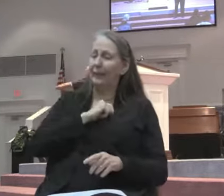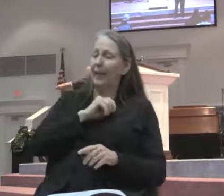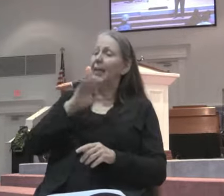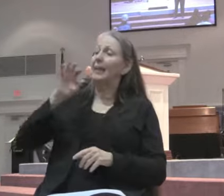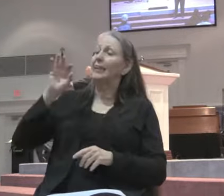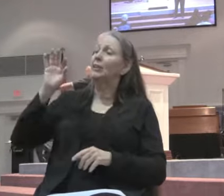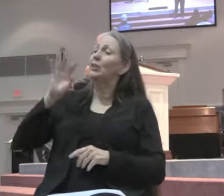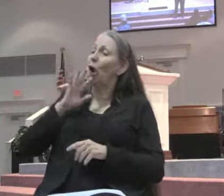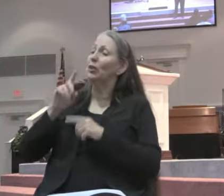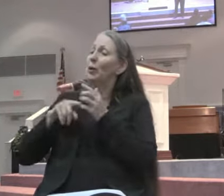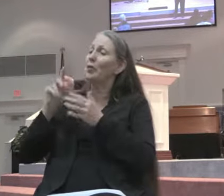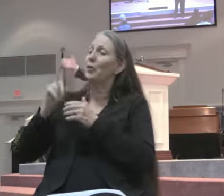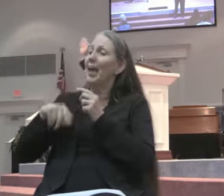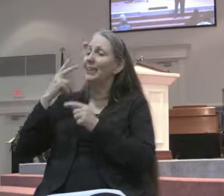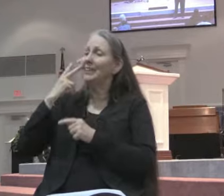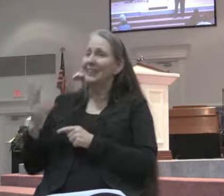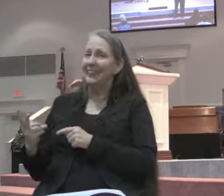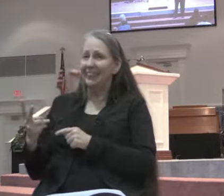blew into that valley,